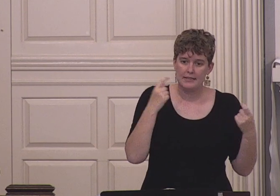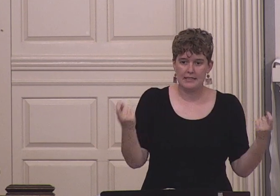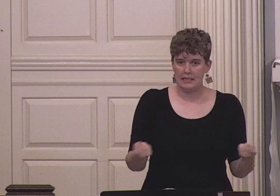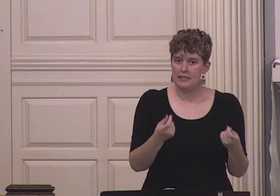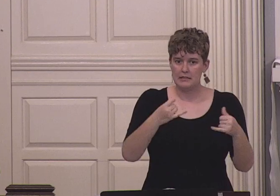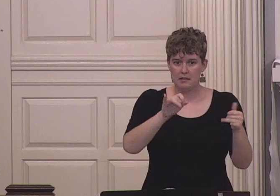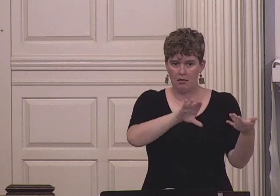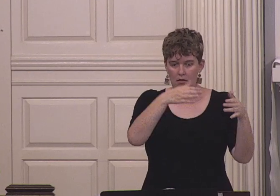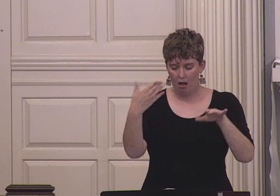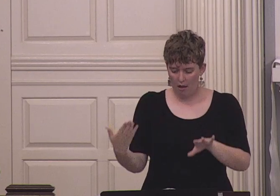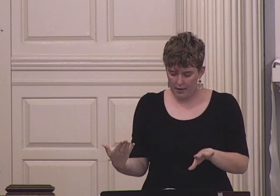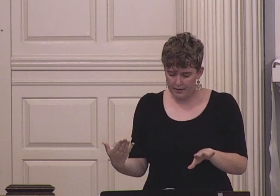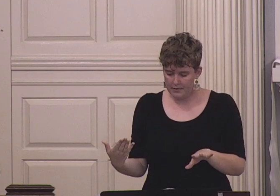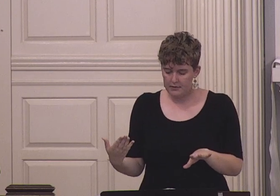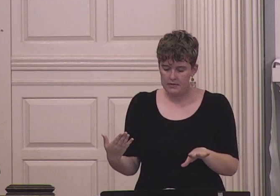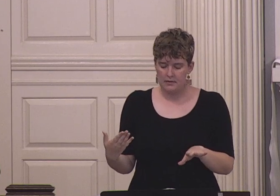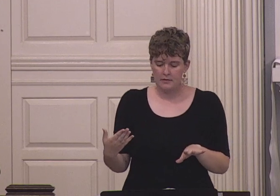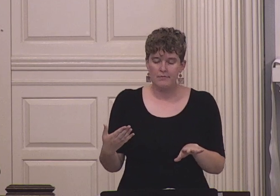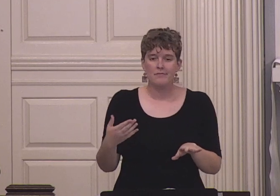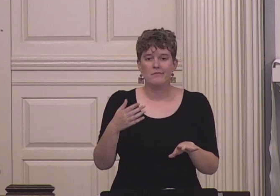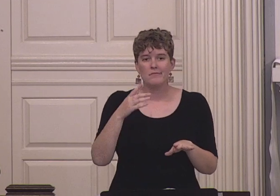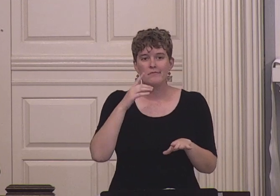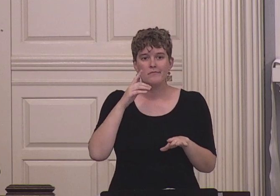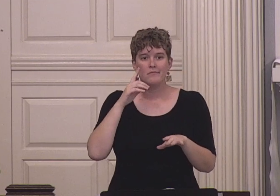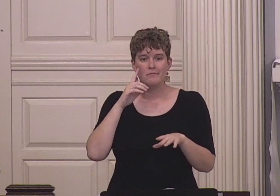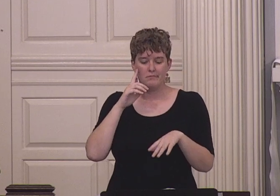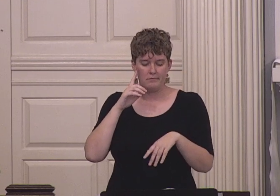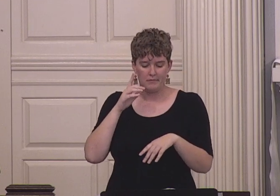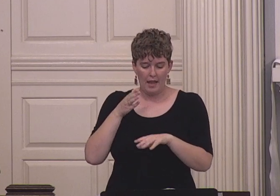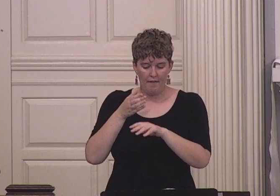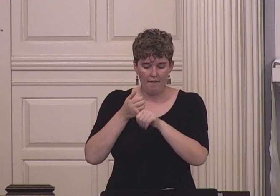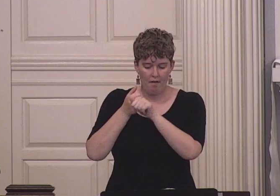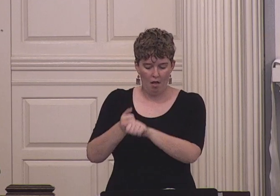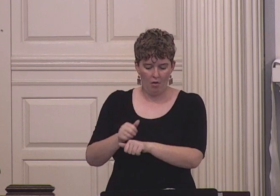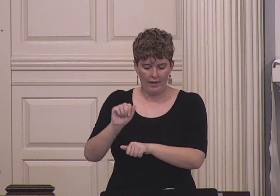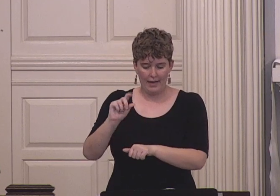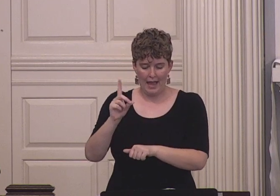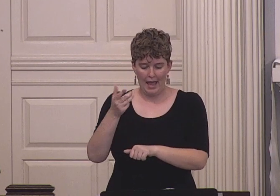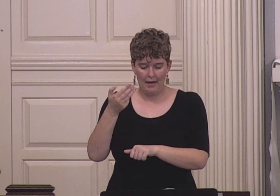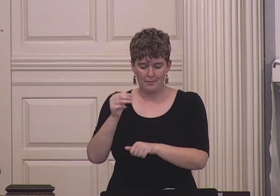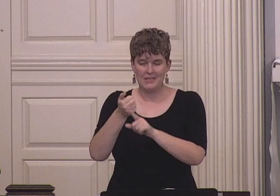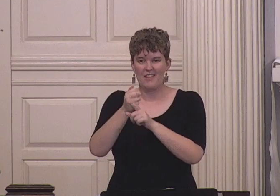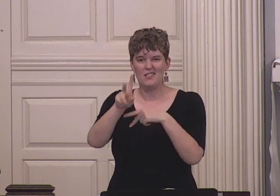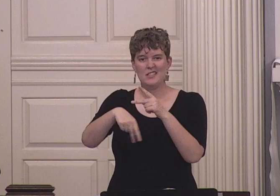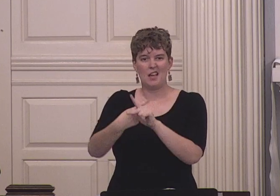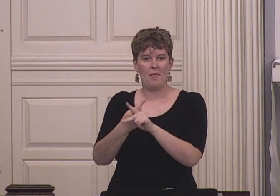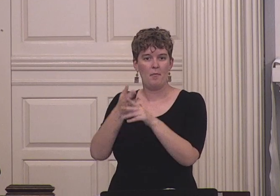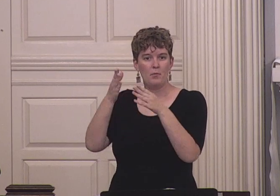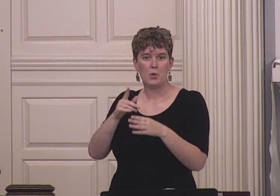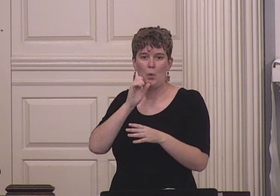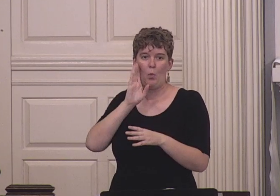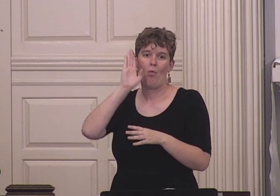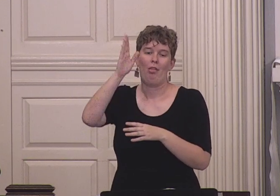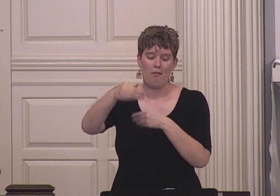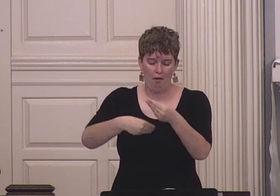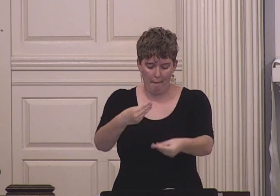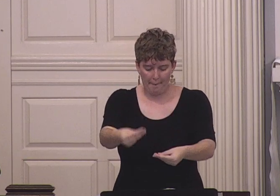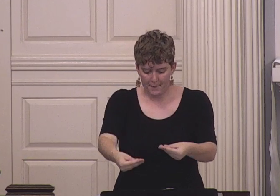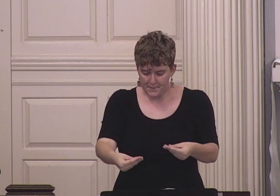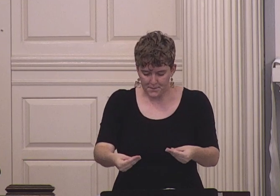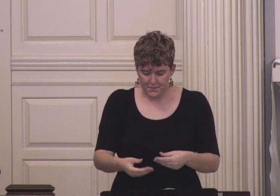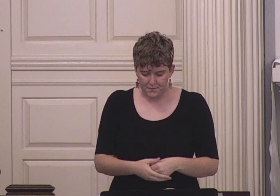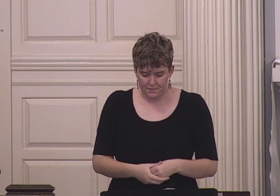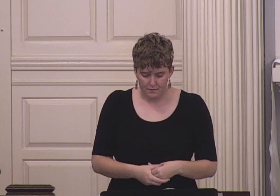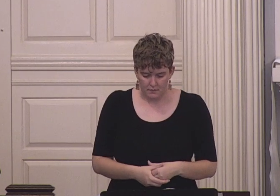is the type of the one who was to come. But the gift is not like the transgression, for if by the transgression of